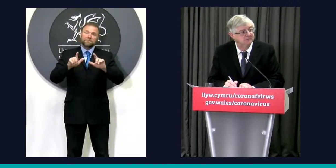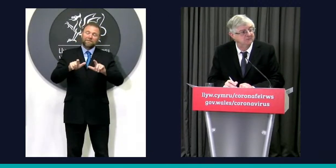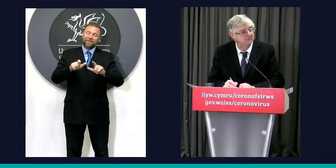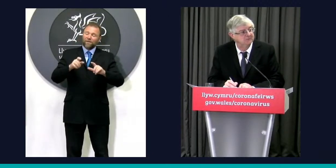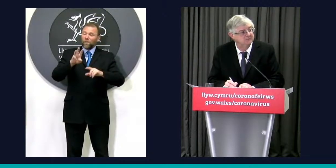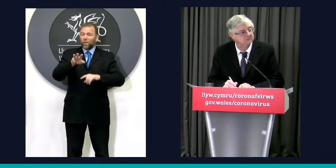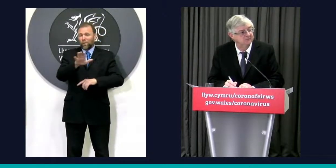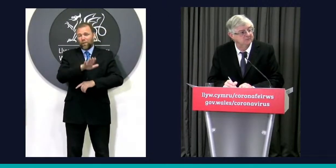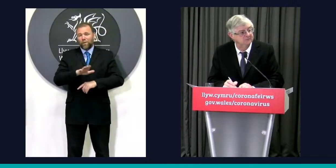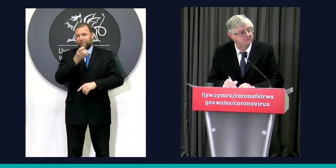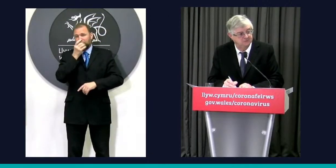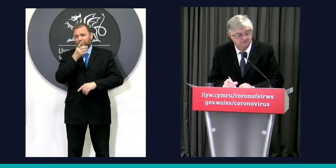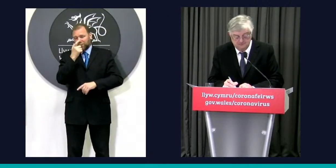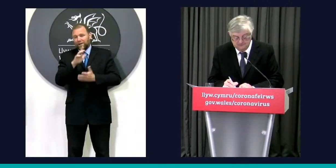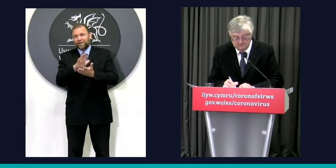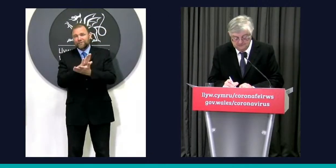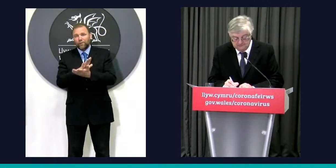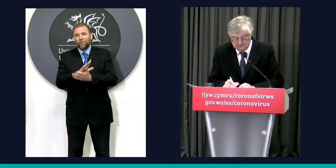Wales.